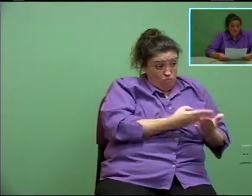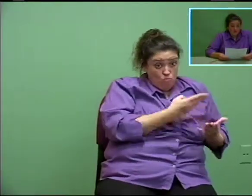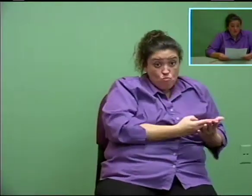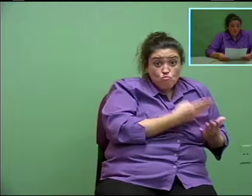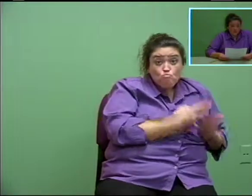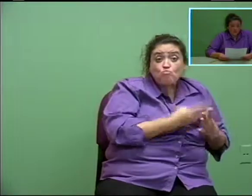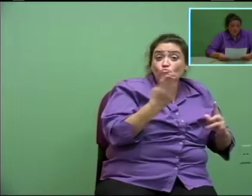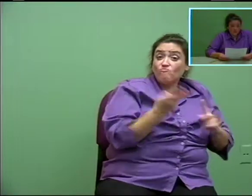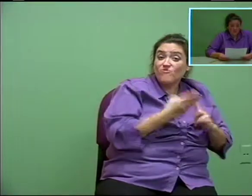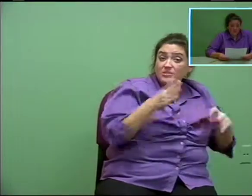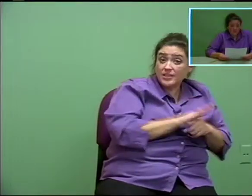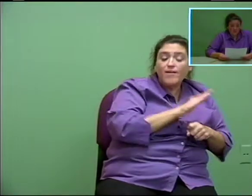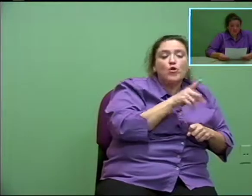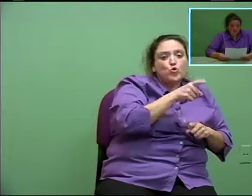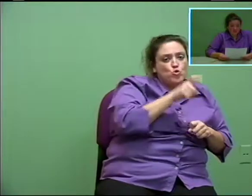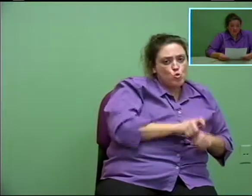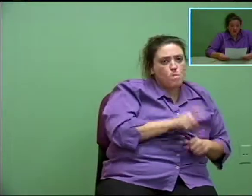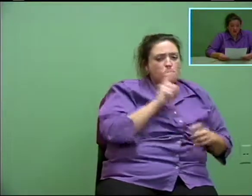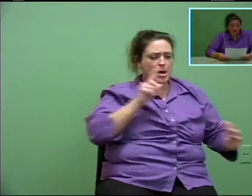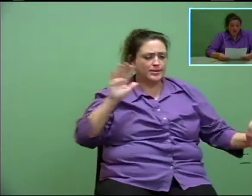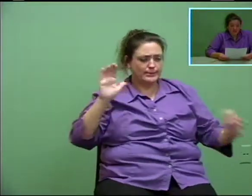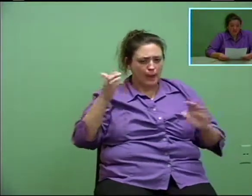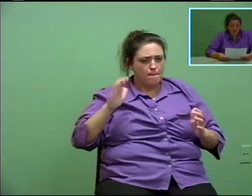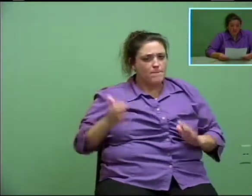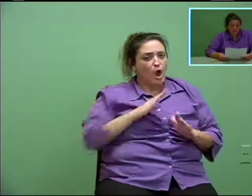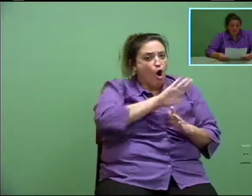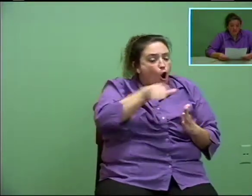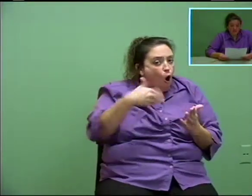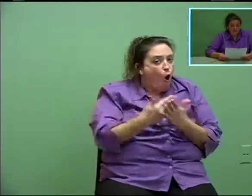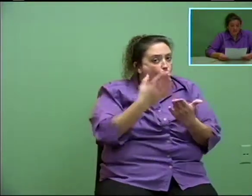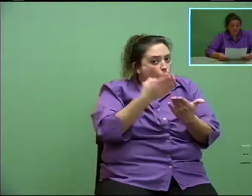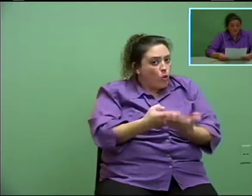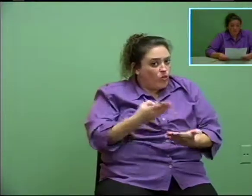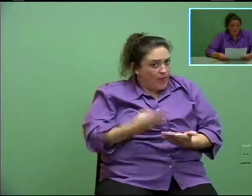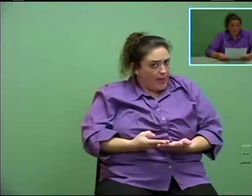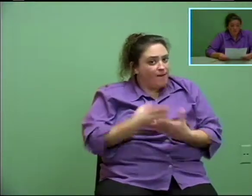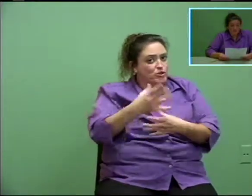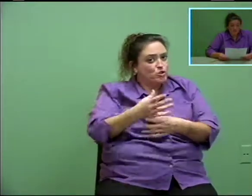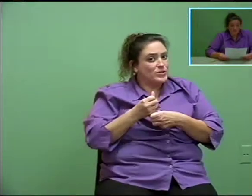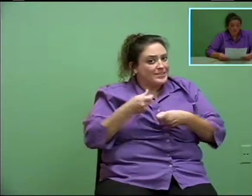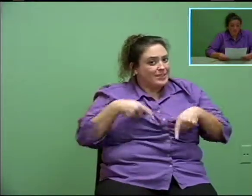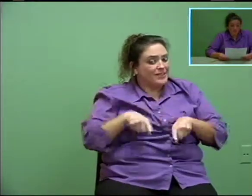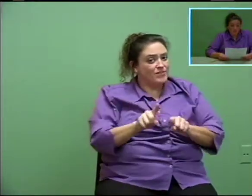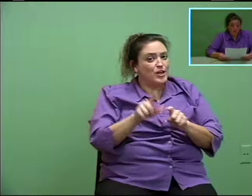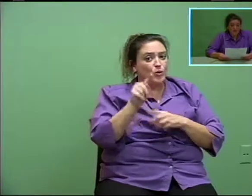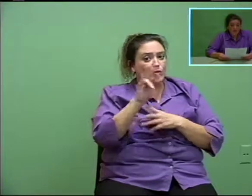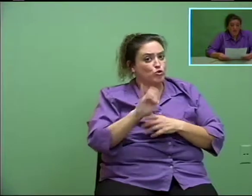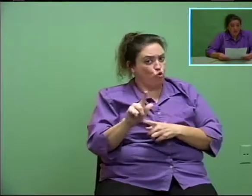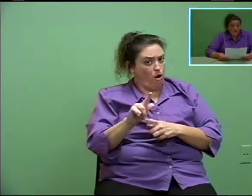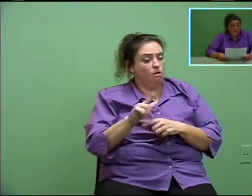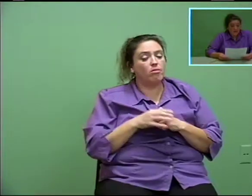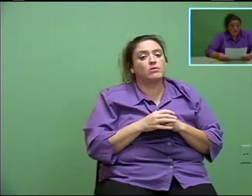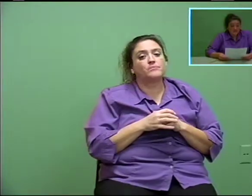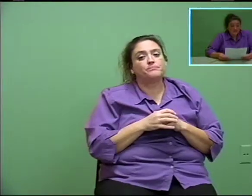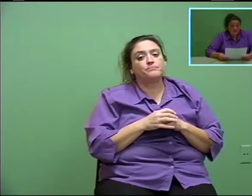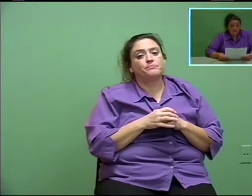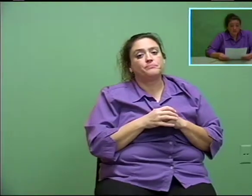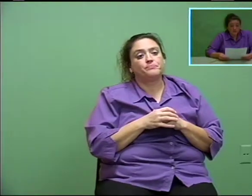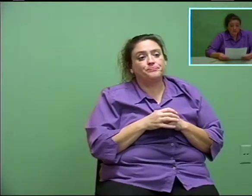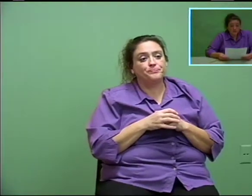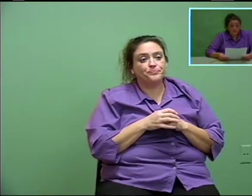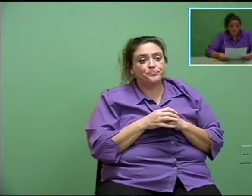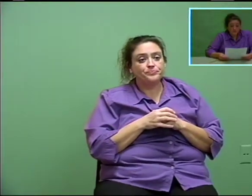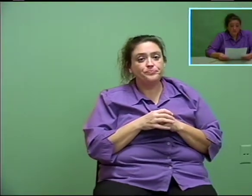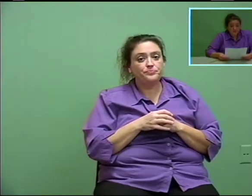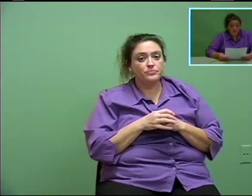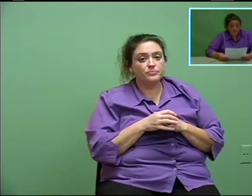you must impartially compare and consider all the evidence that was received throughout the entire trial. Unless the